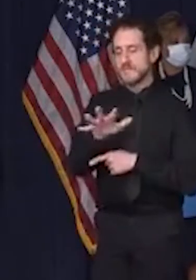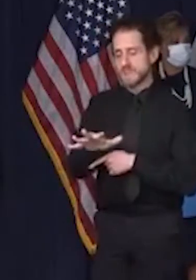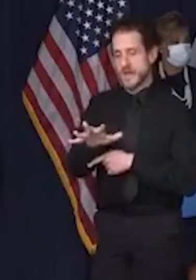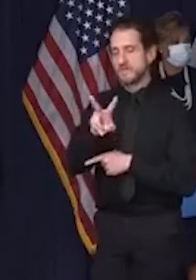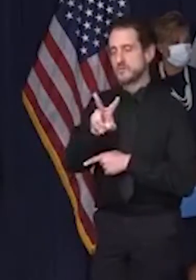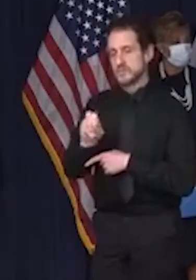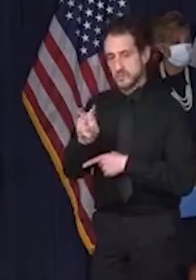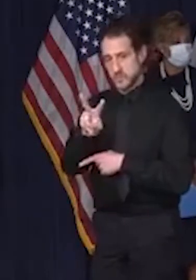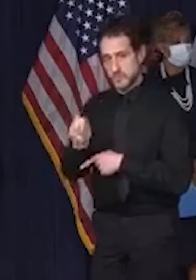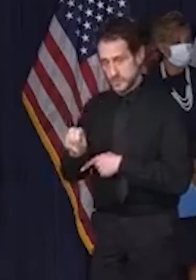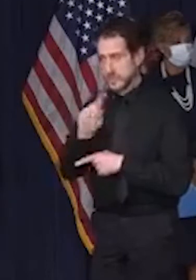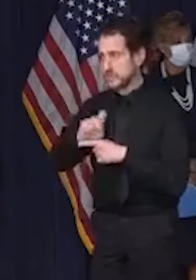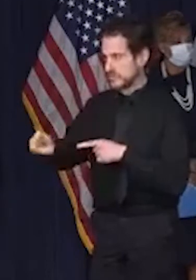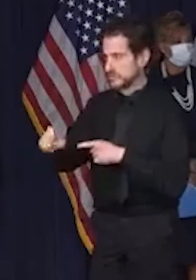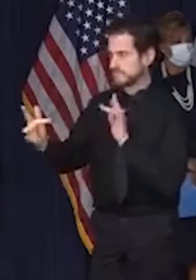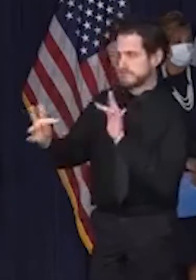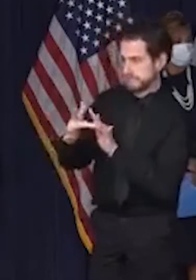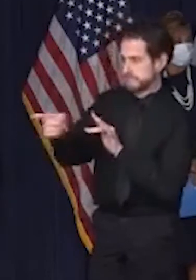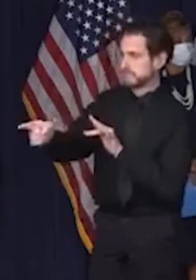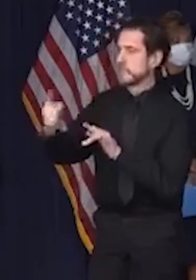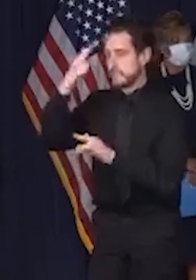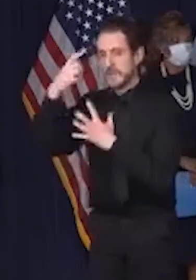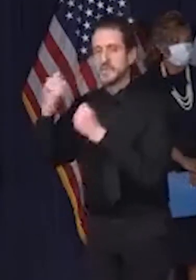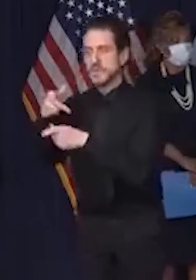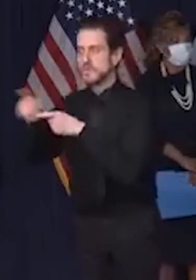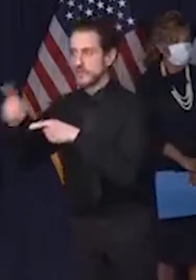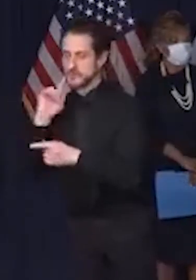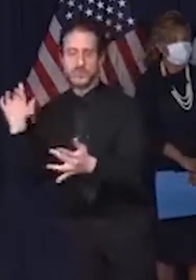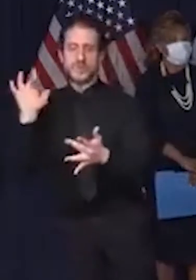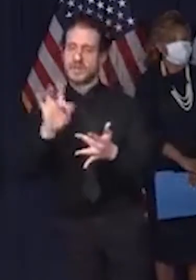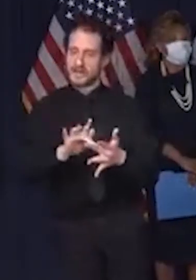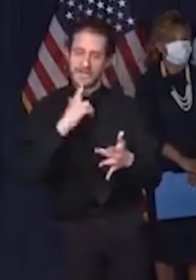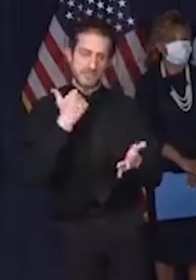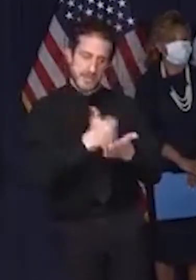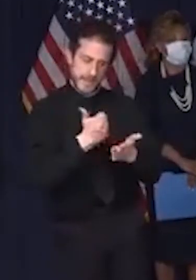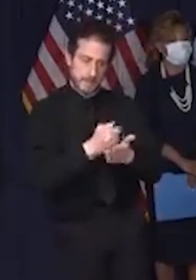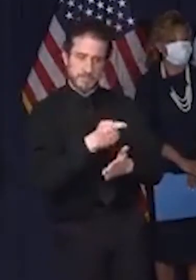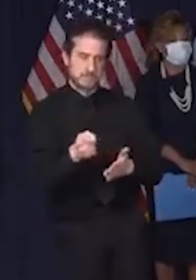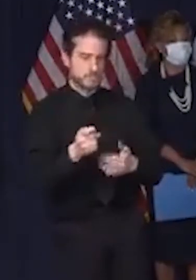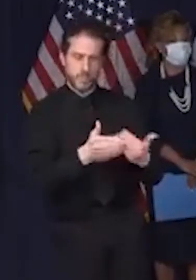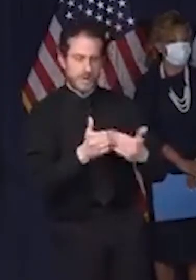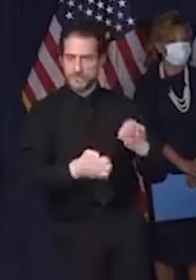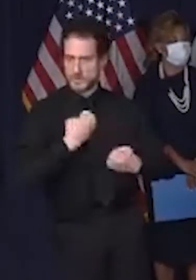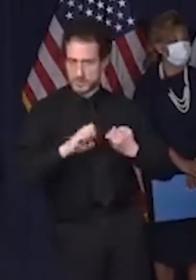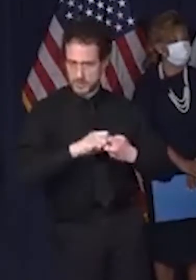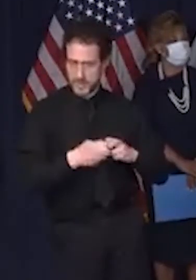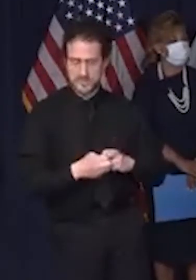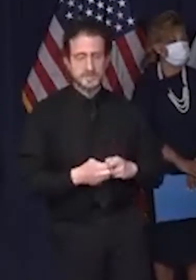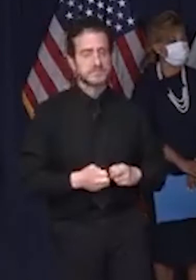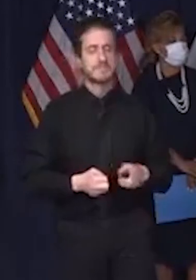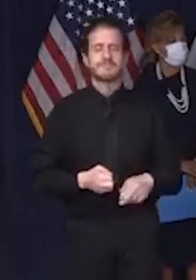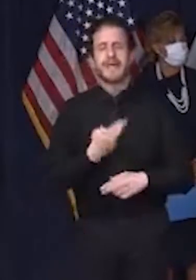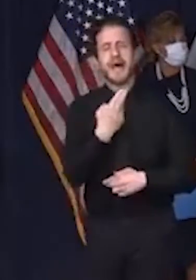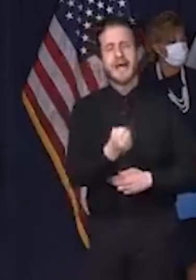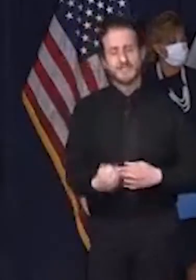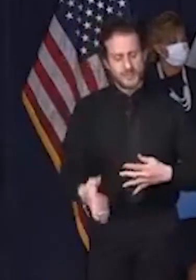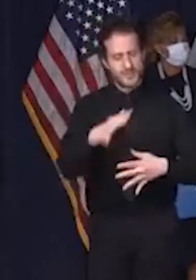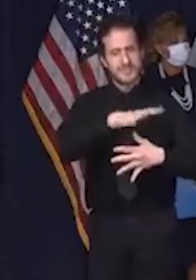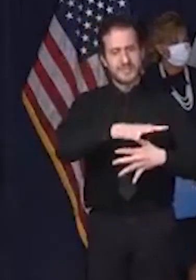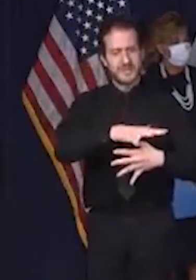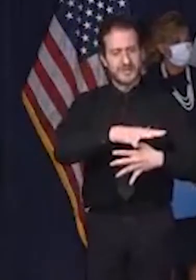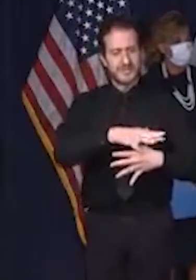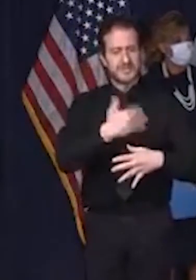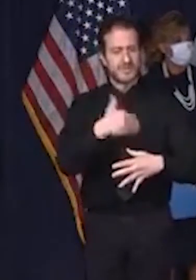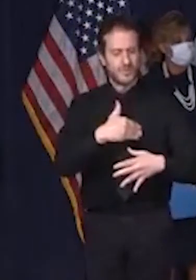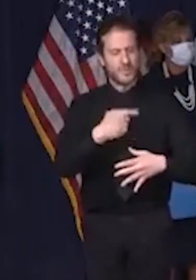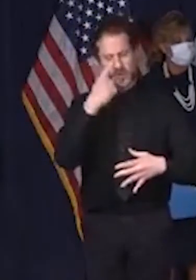552020. To our high school seniors who are leaving this phase of their teen years behind in a way that